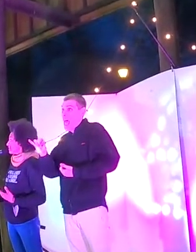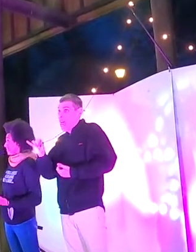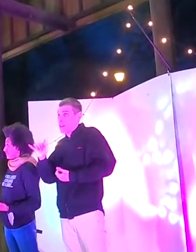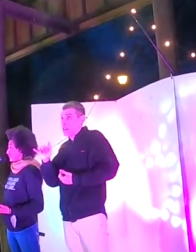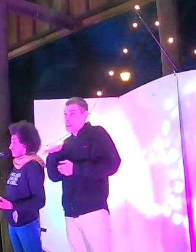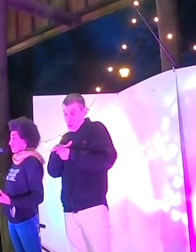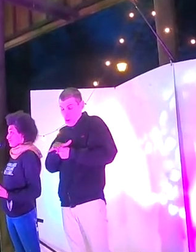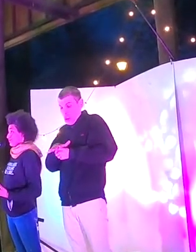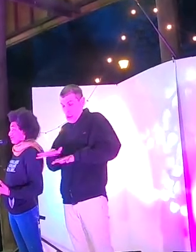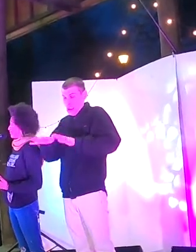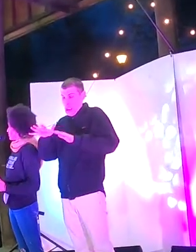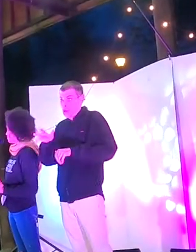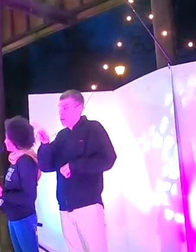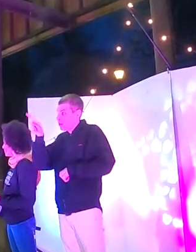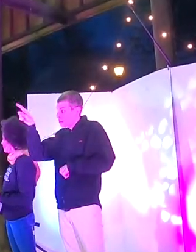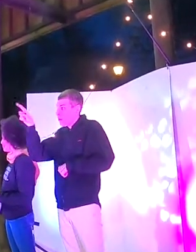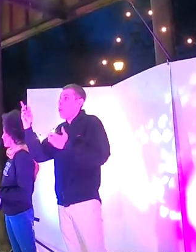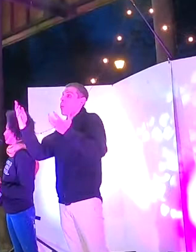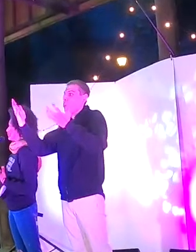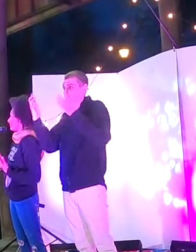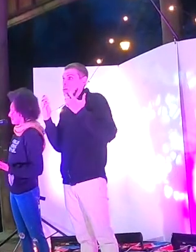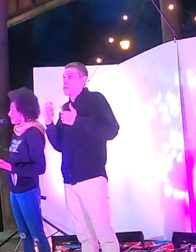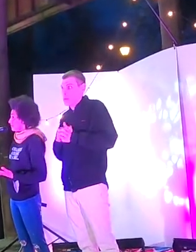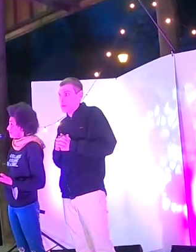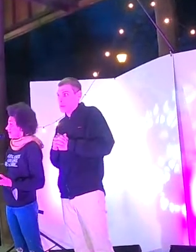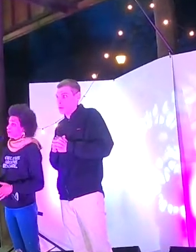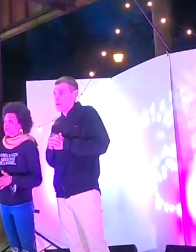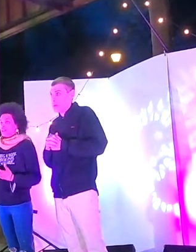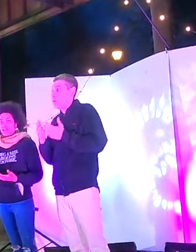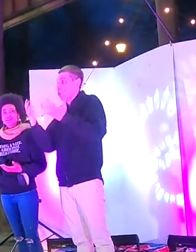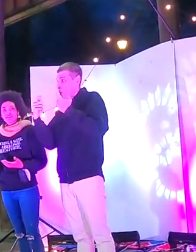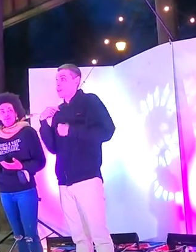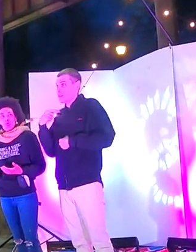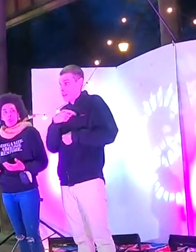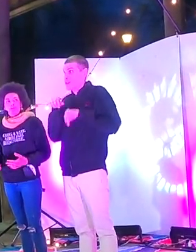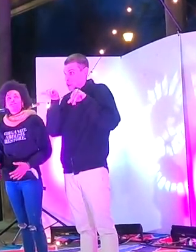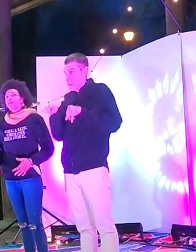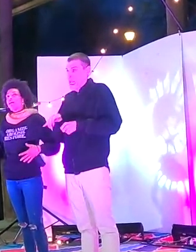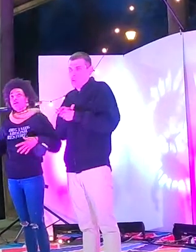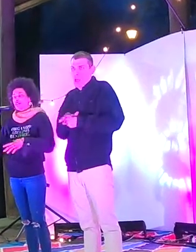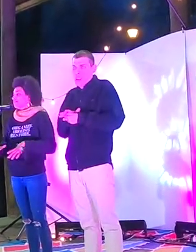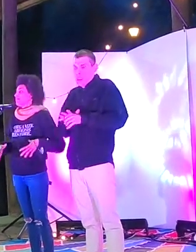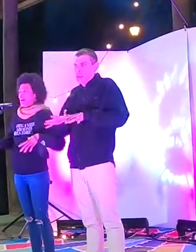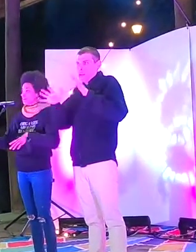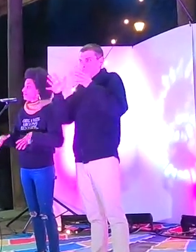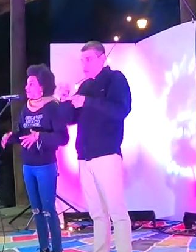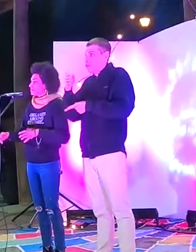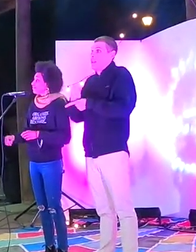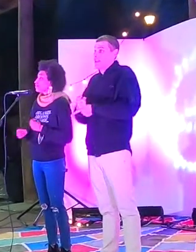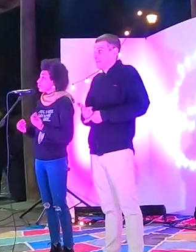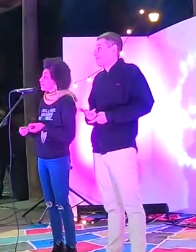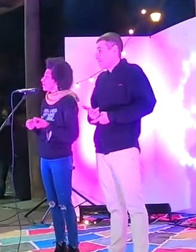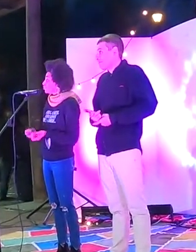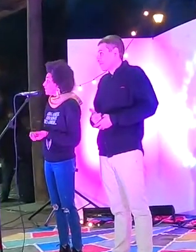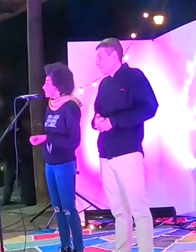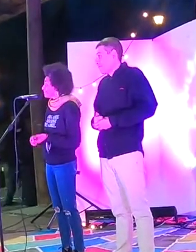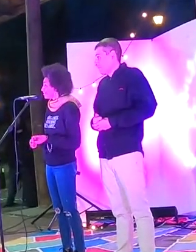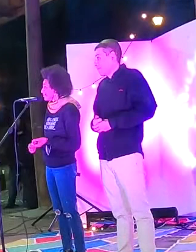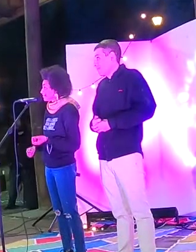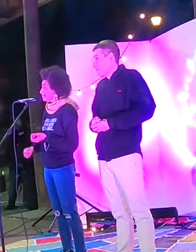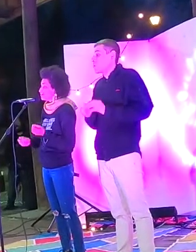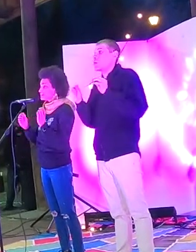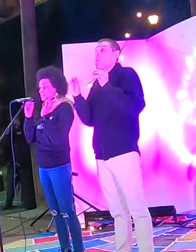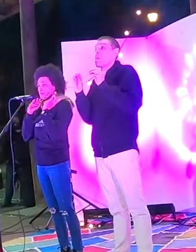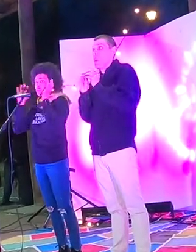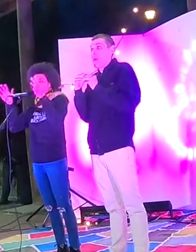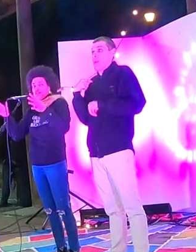us to continue to believe and receive and create, is all of that. And so the more that we can